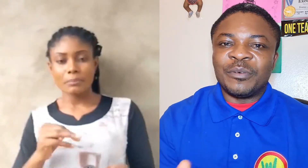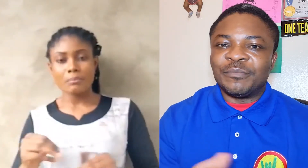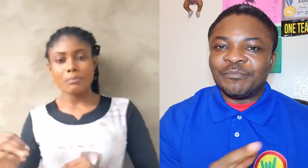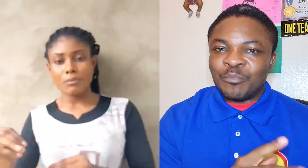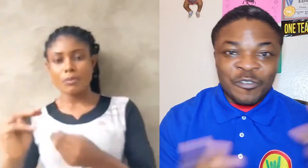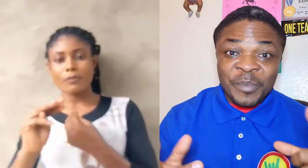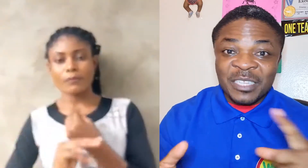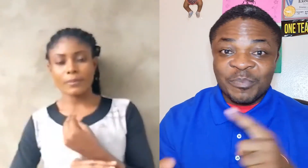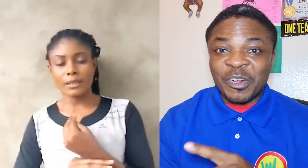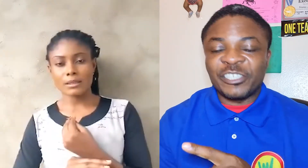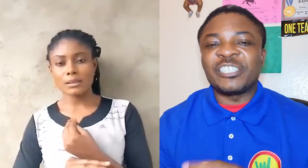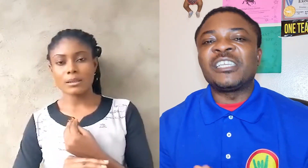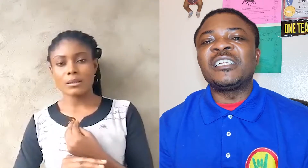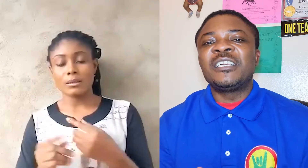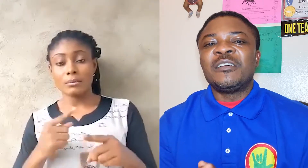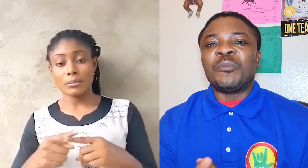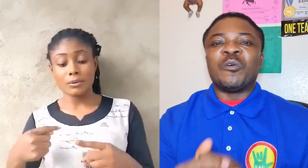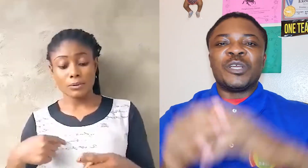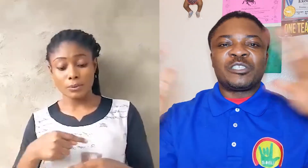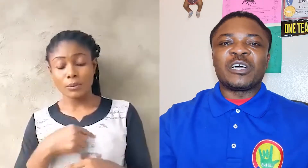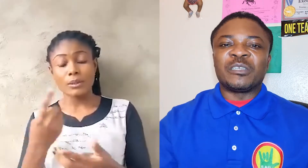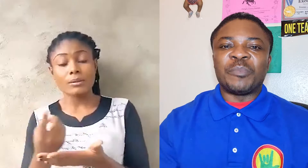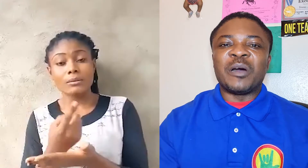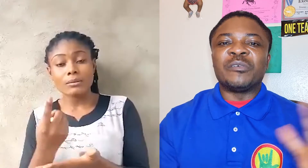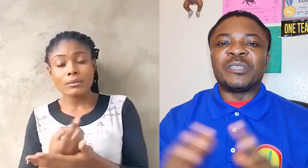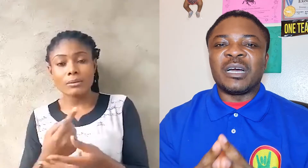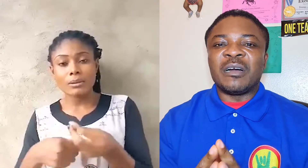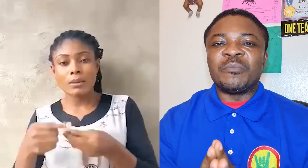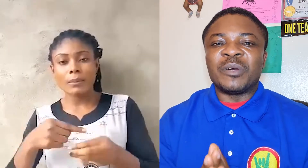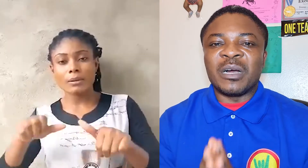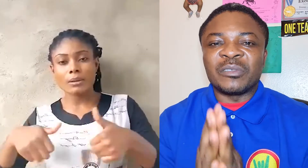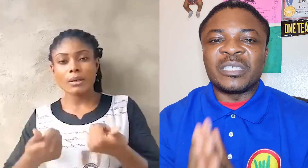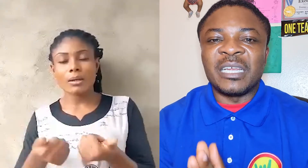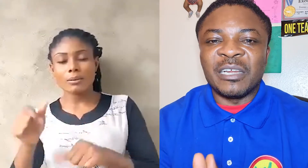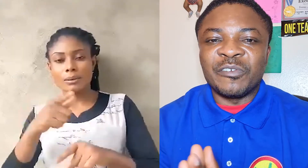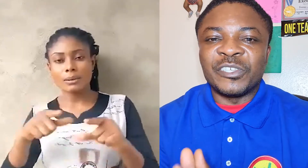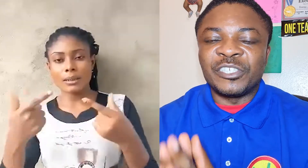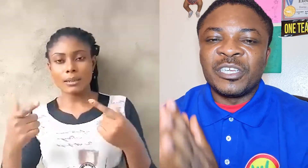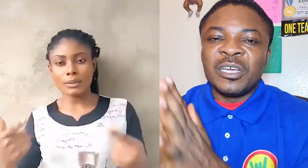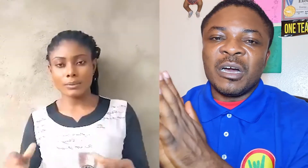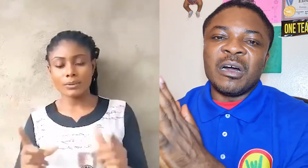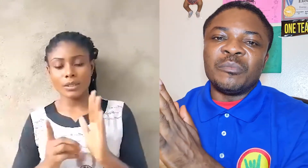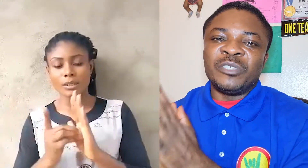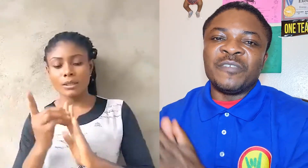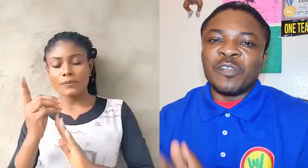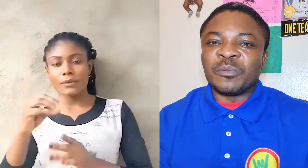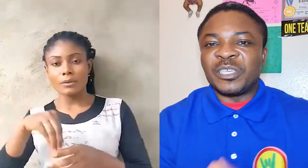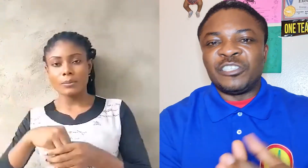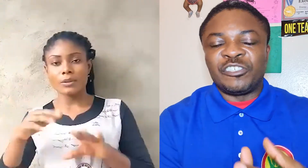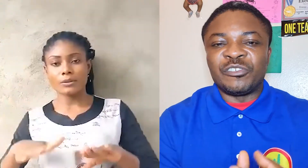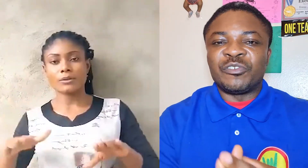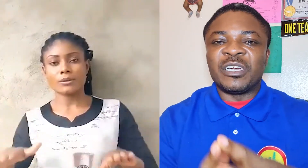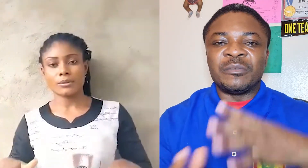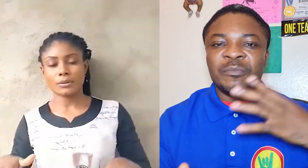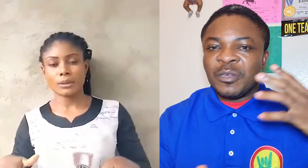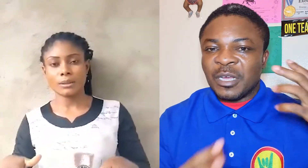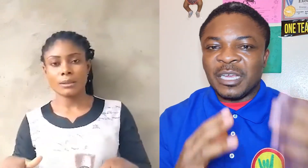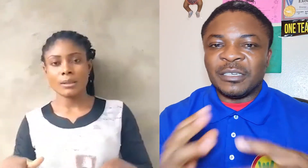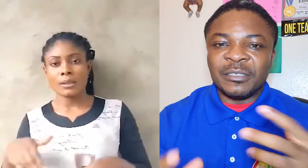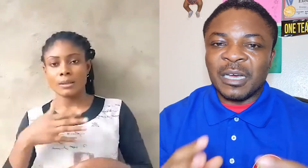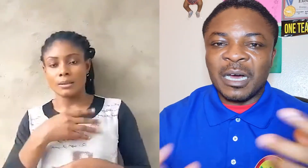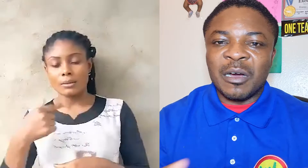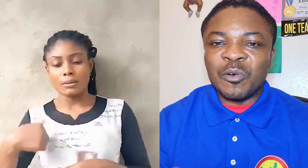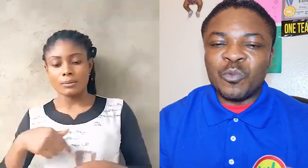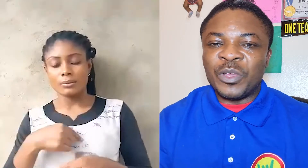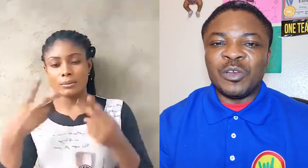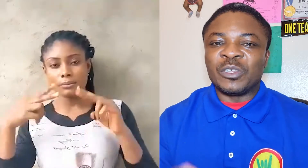the movement partially, but we talked about how sign language develops in children,